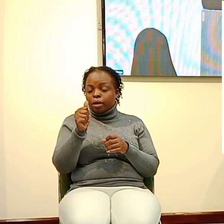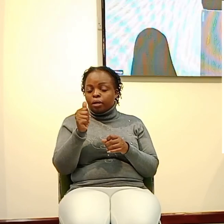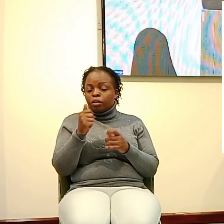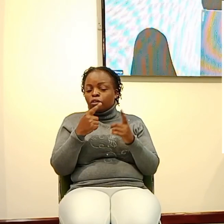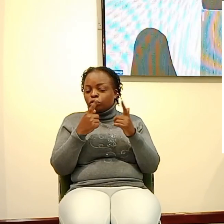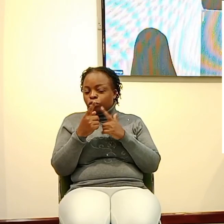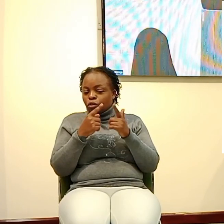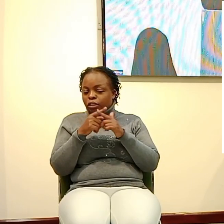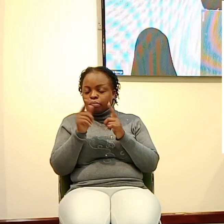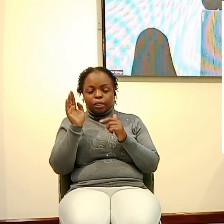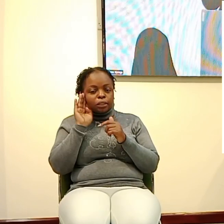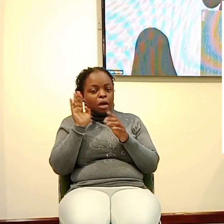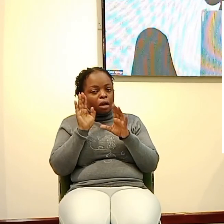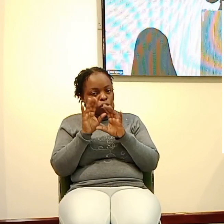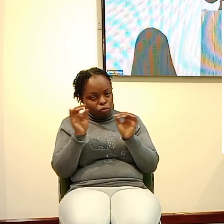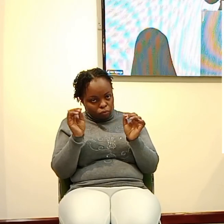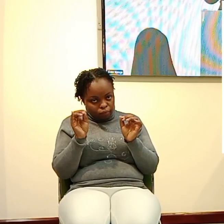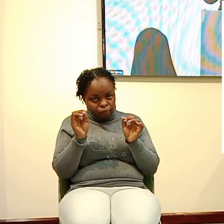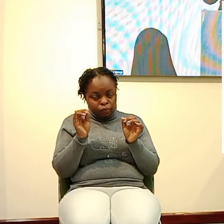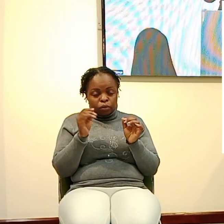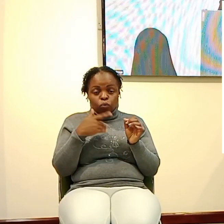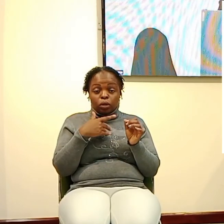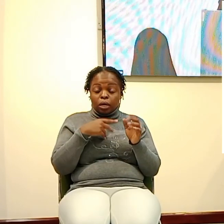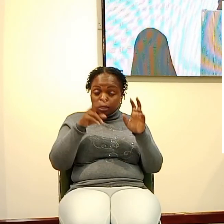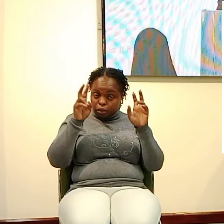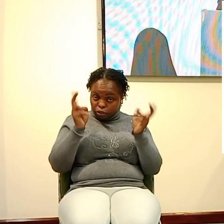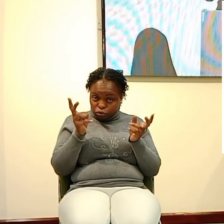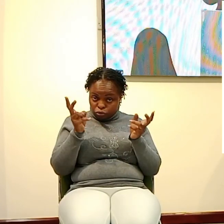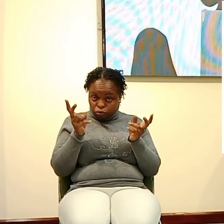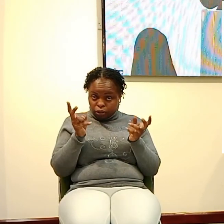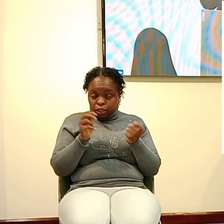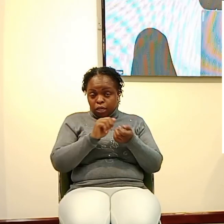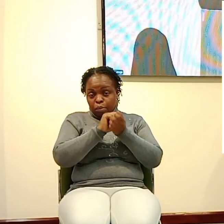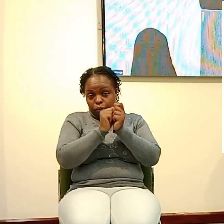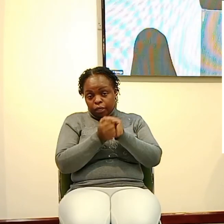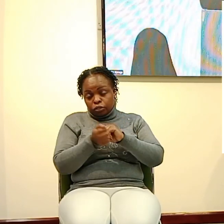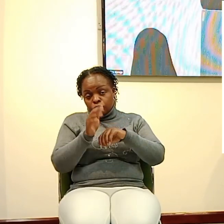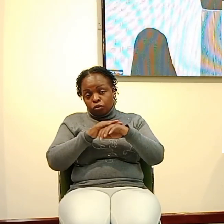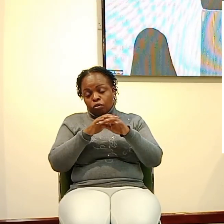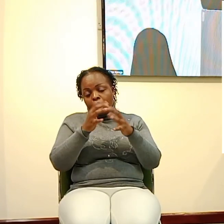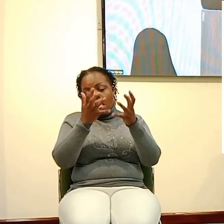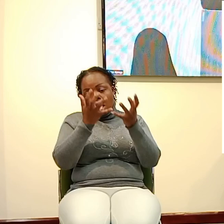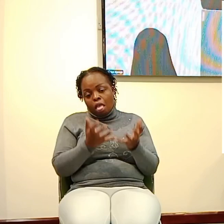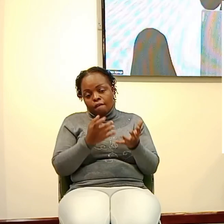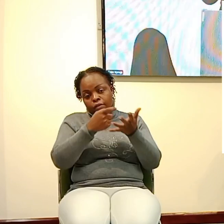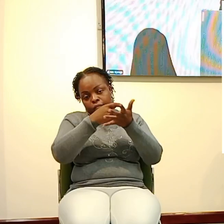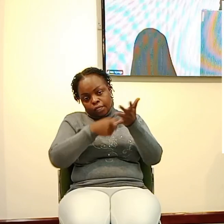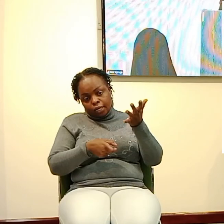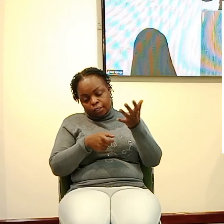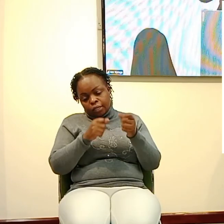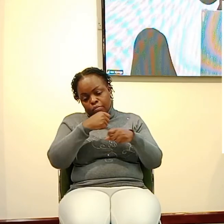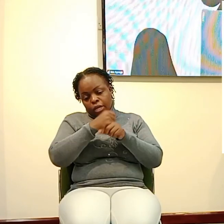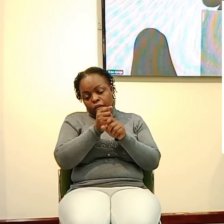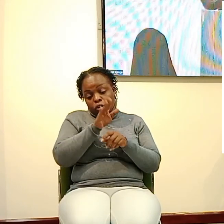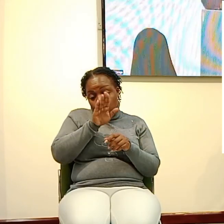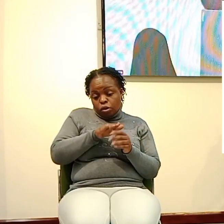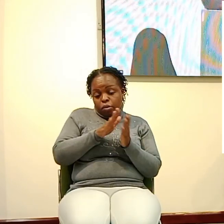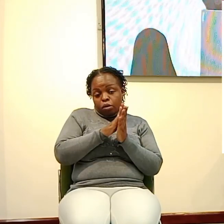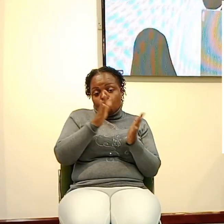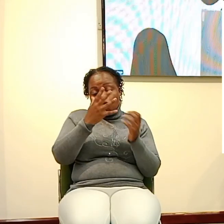right? But what were the issues? The implications on the heavy taxation, making women more